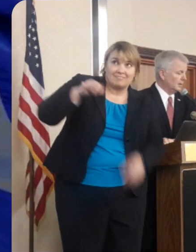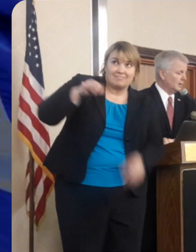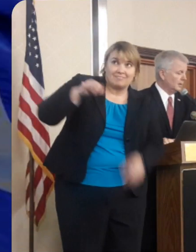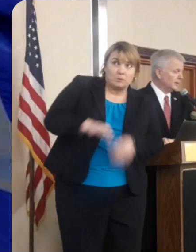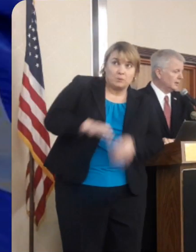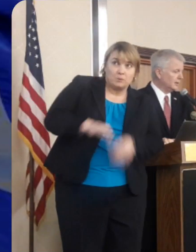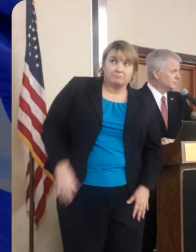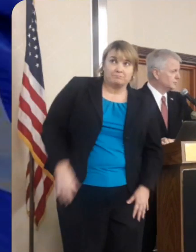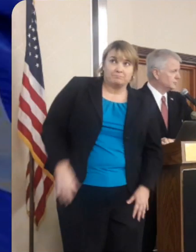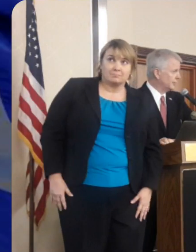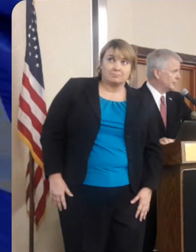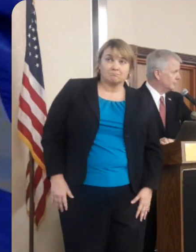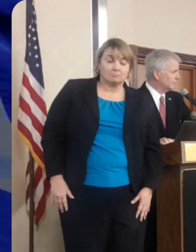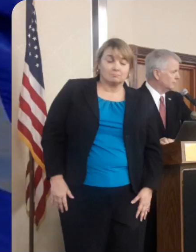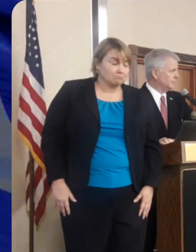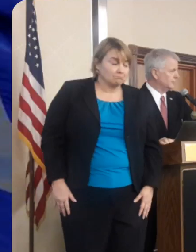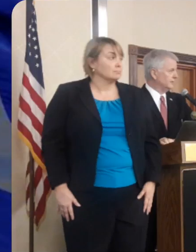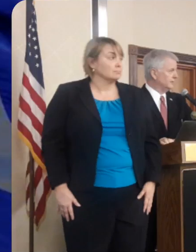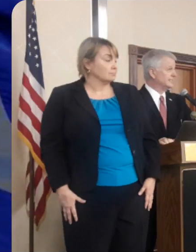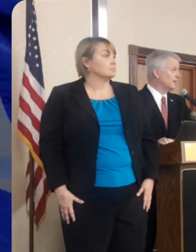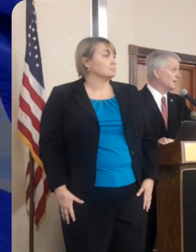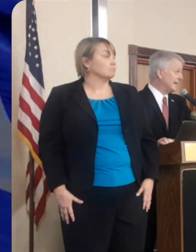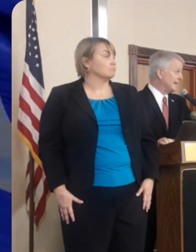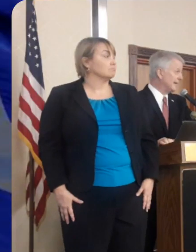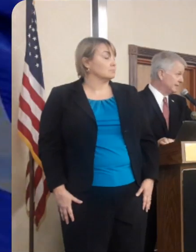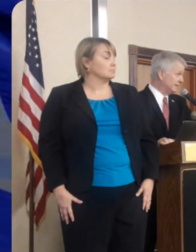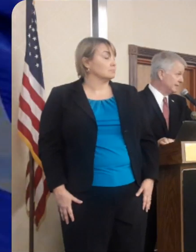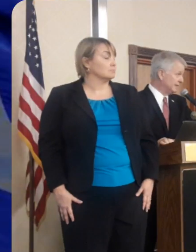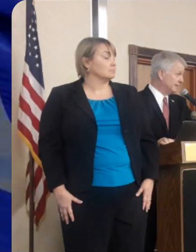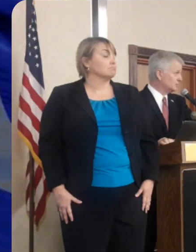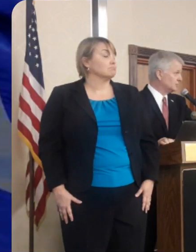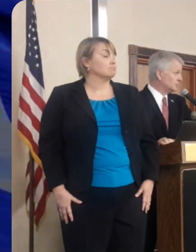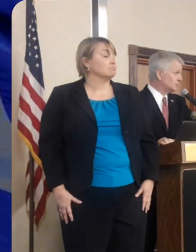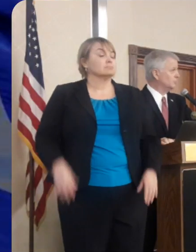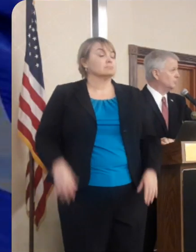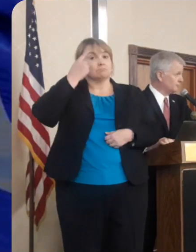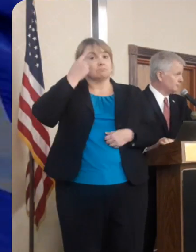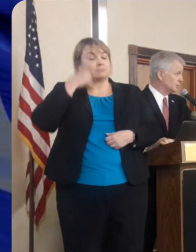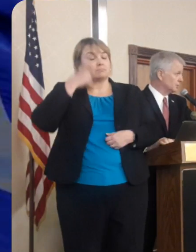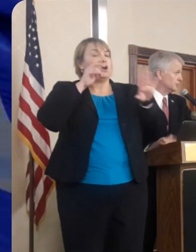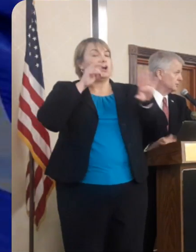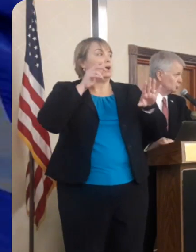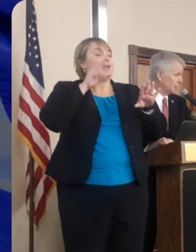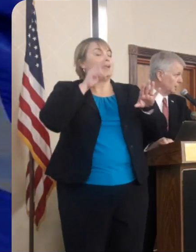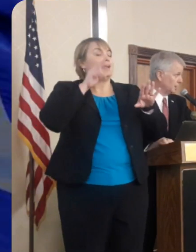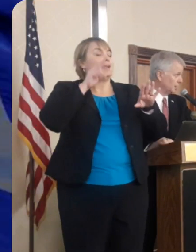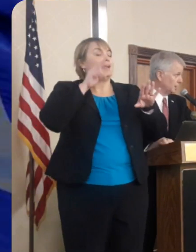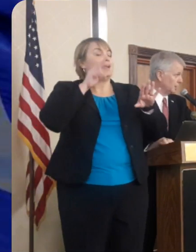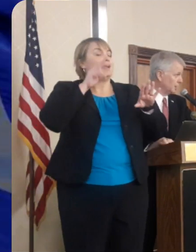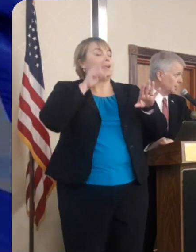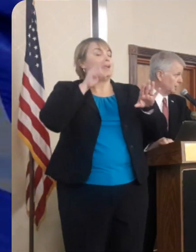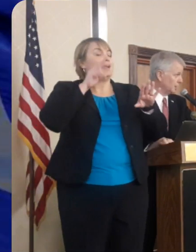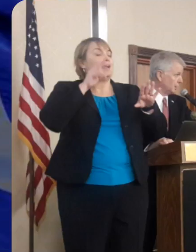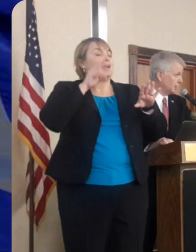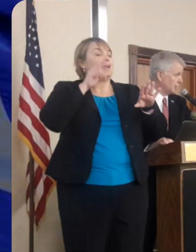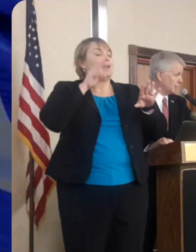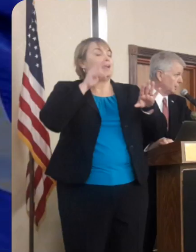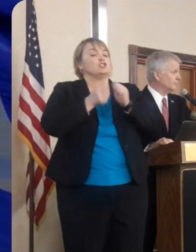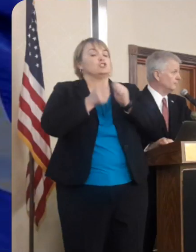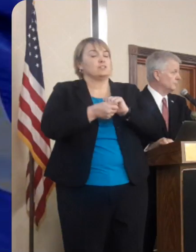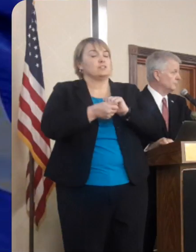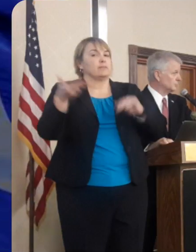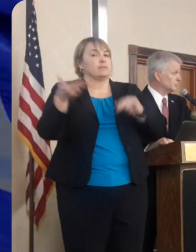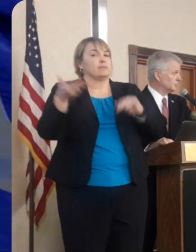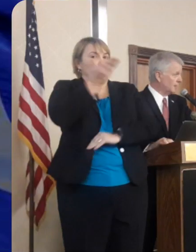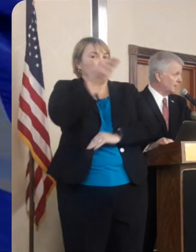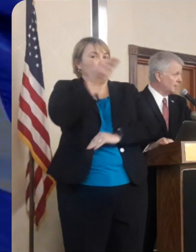So we have this is an amendment to a motion on the floor, so it only requires a majority. Mr. McCloskey has